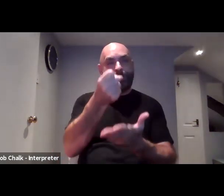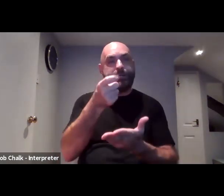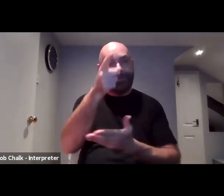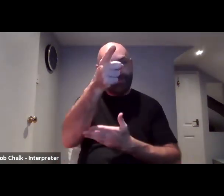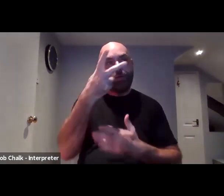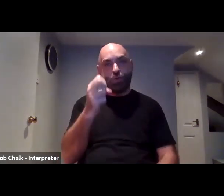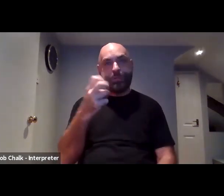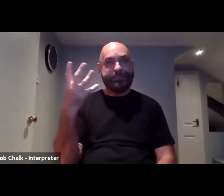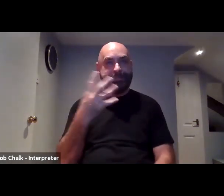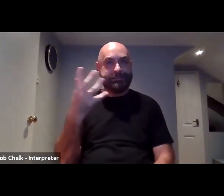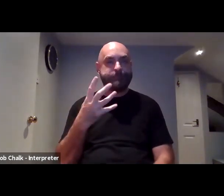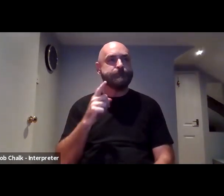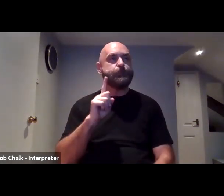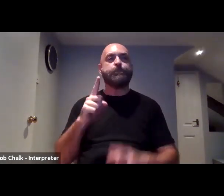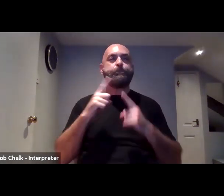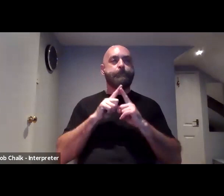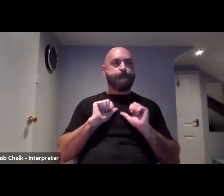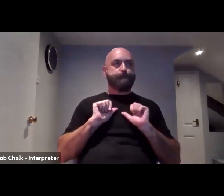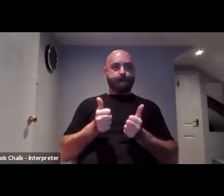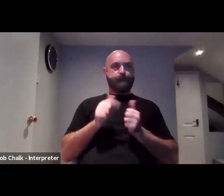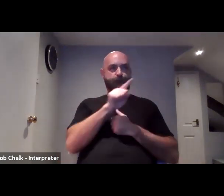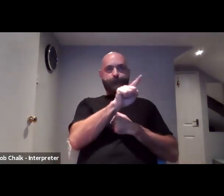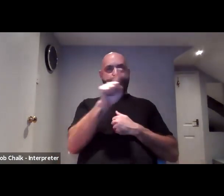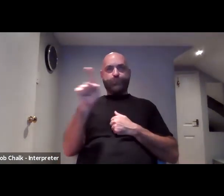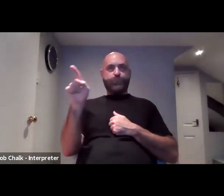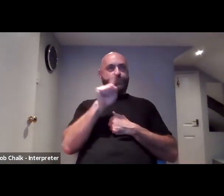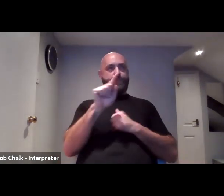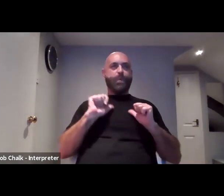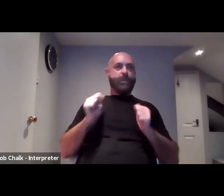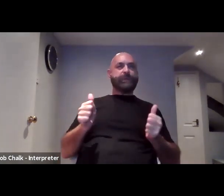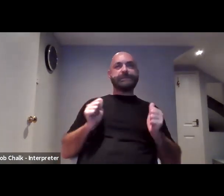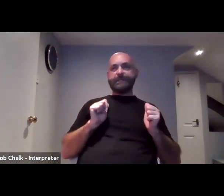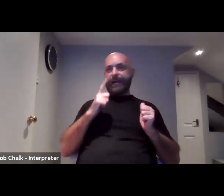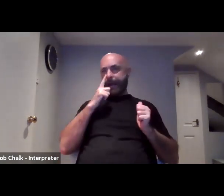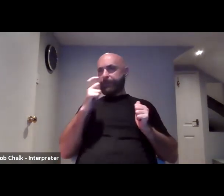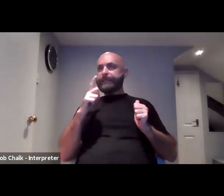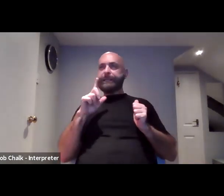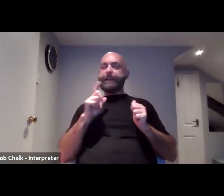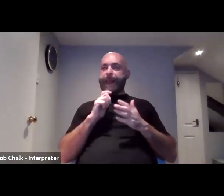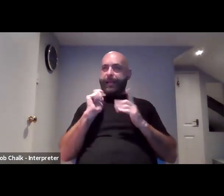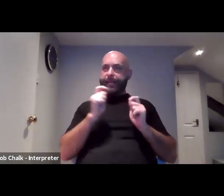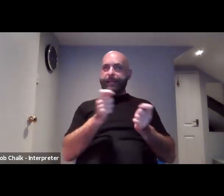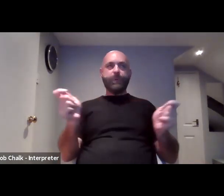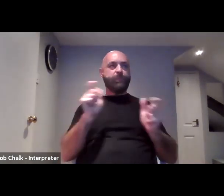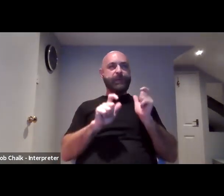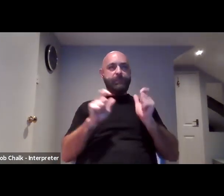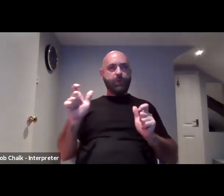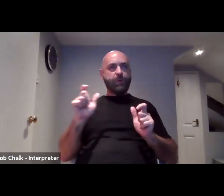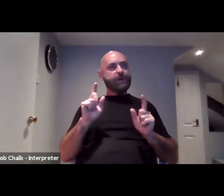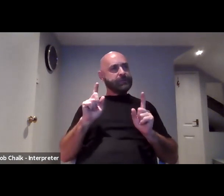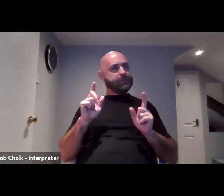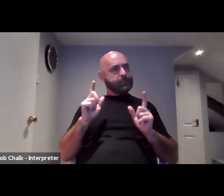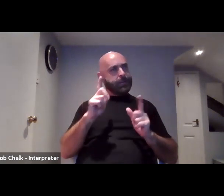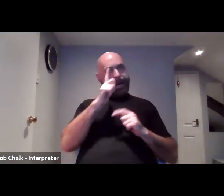2019 said a well-being approach can be described as enabling people to have the capabilities they need to